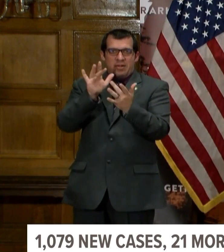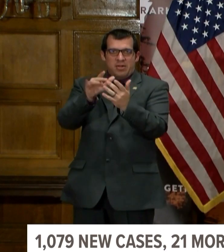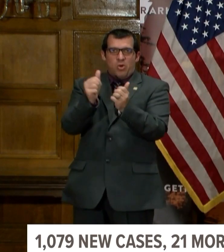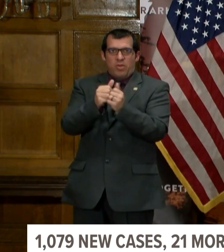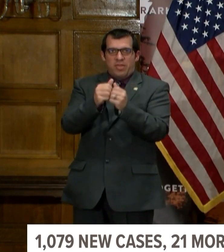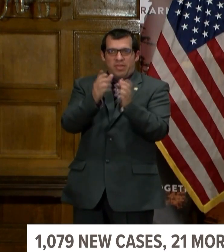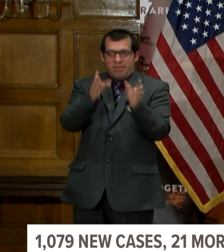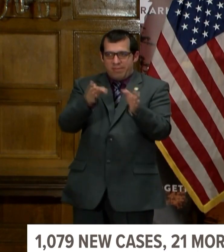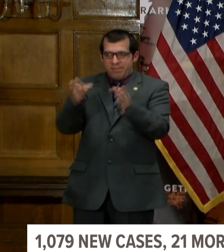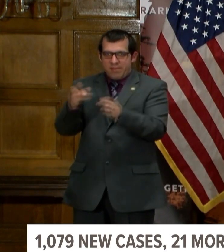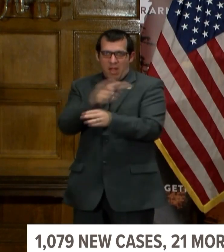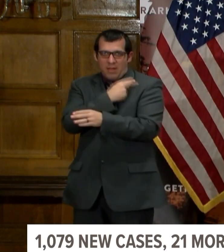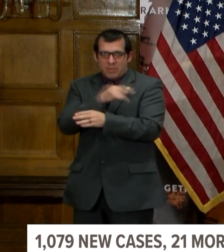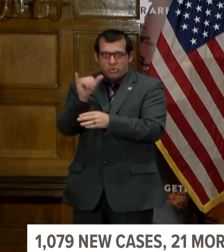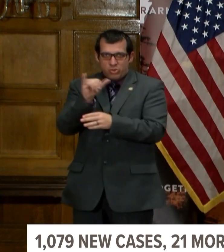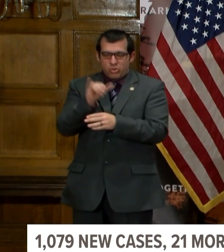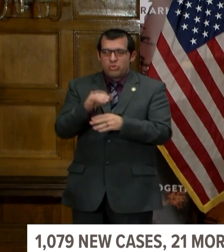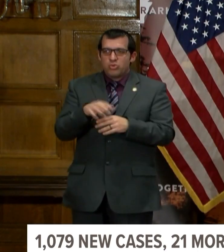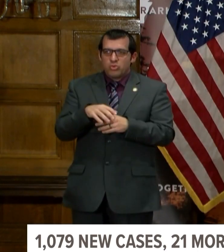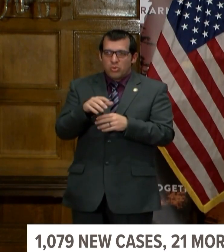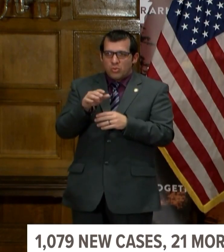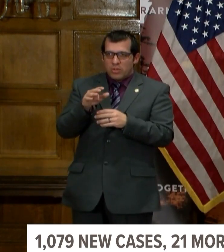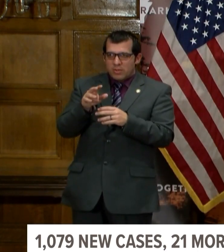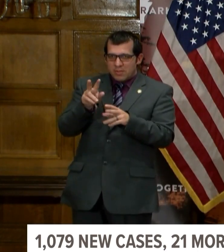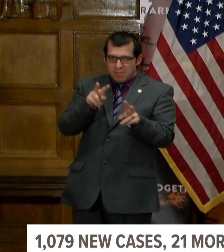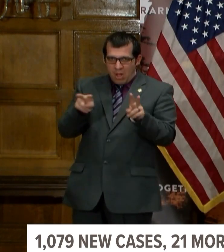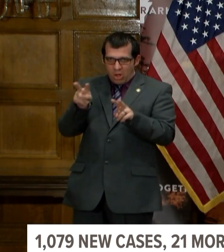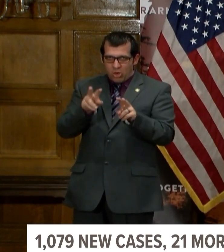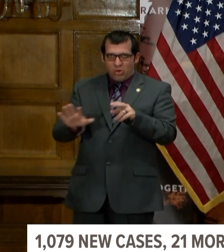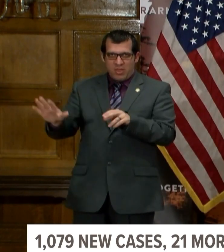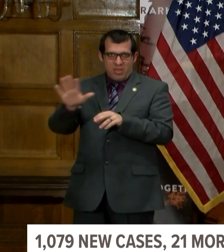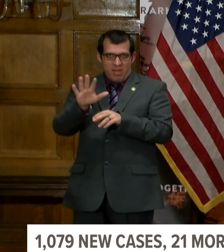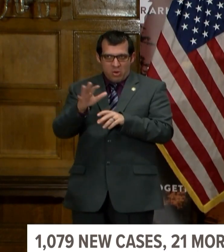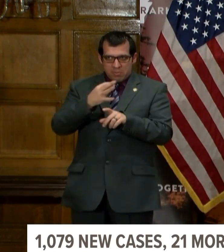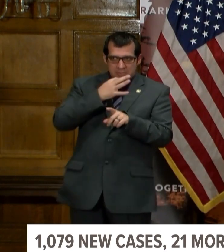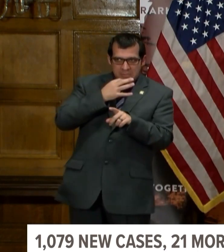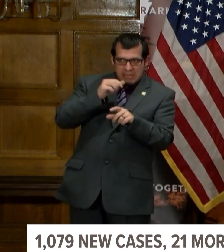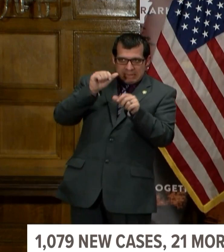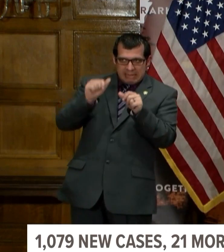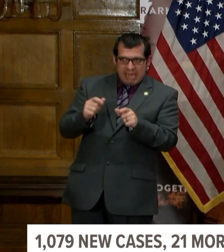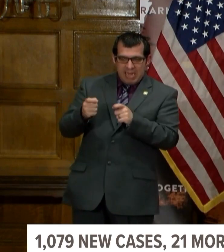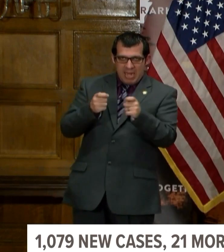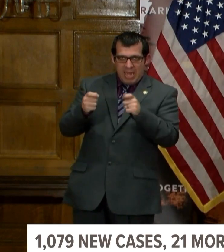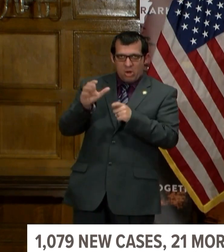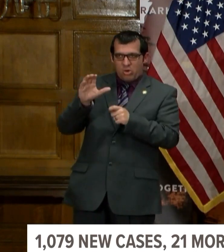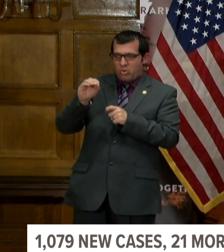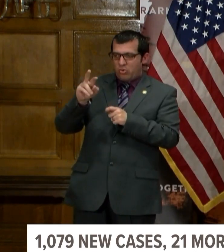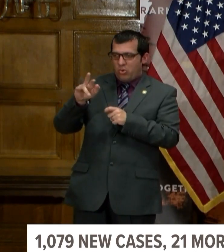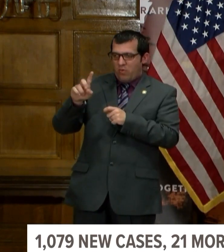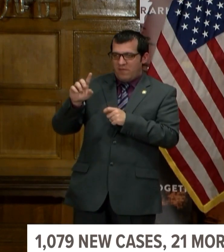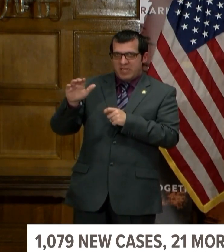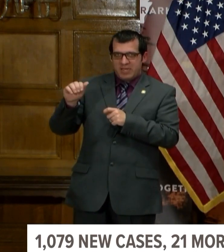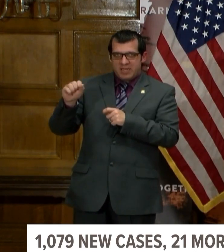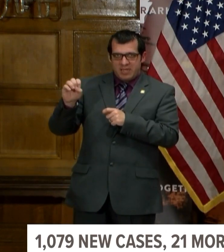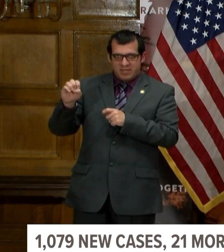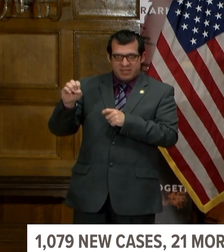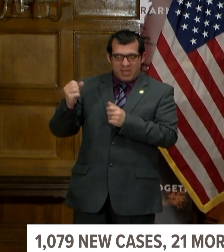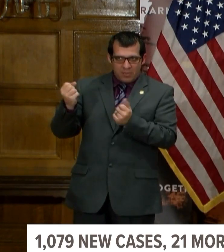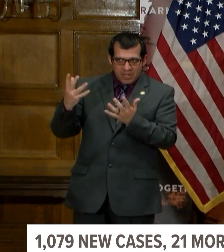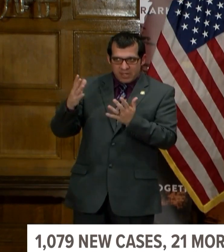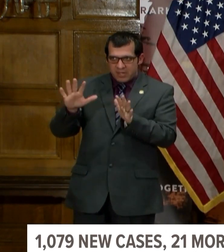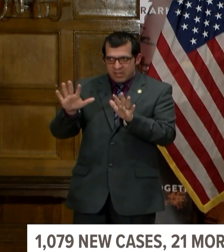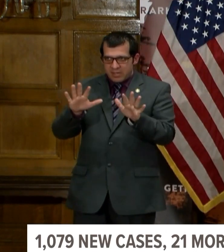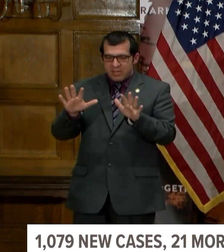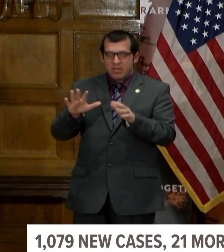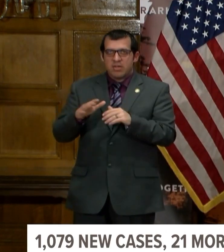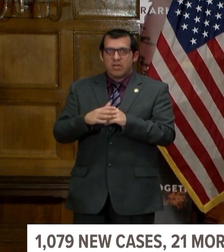hospitals, monitoring their ability to handle the COVID cases. And because we've